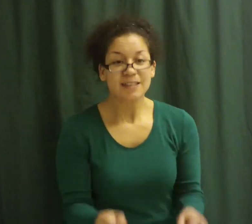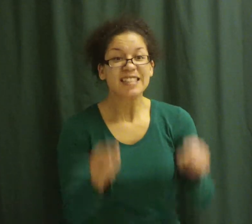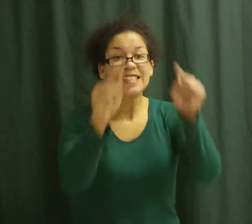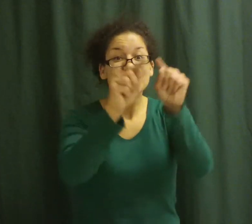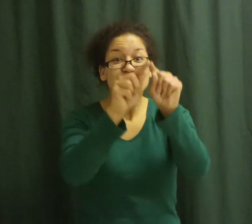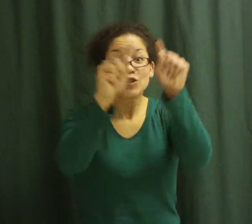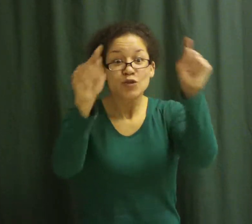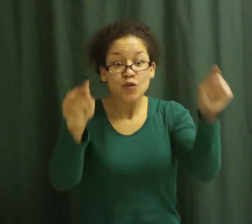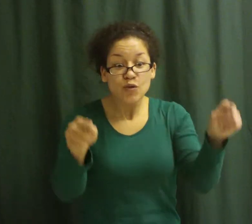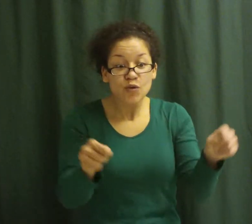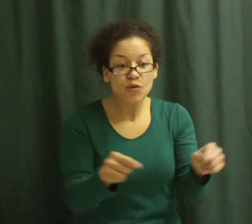on top of the hill.